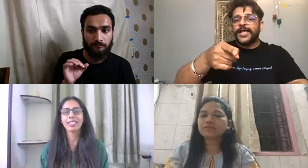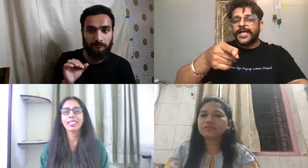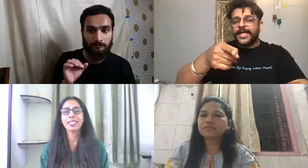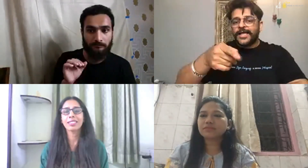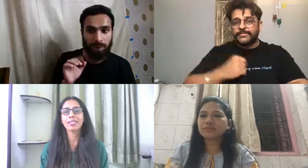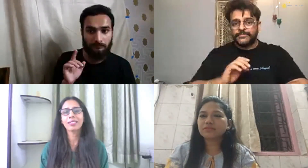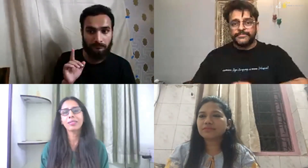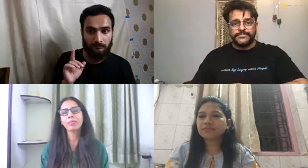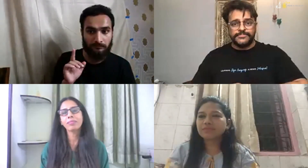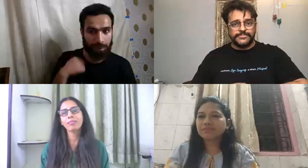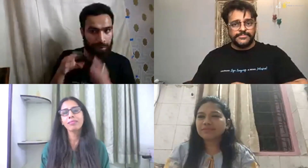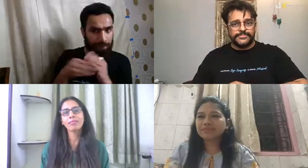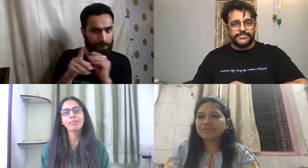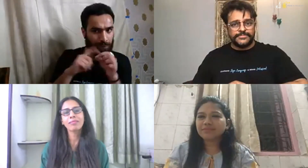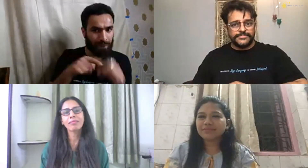1 year.